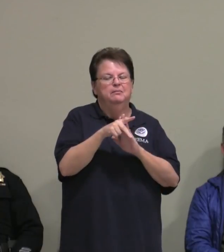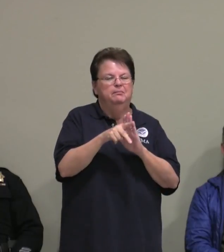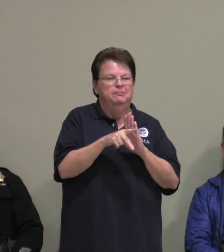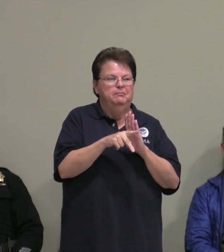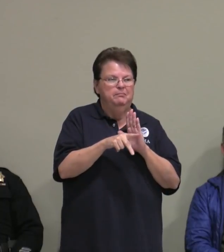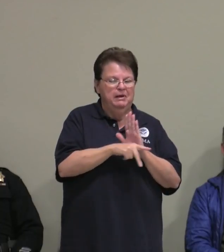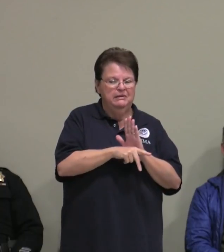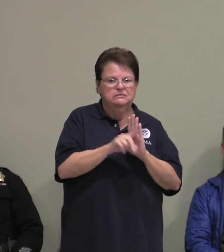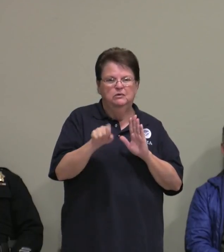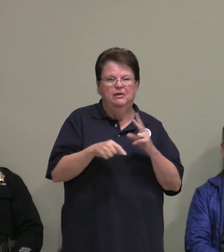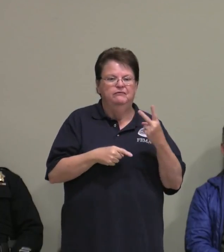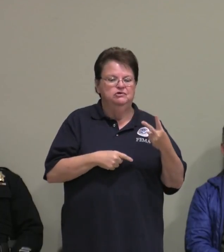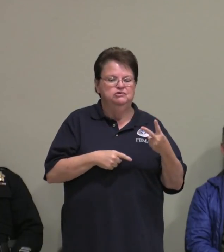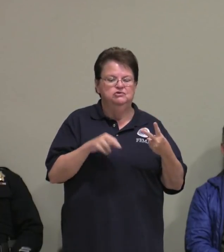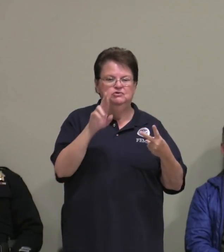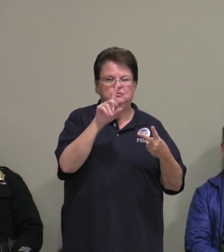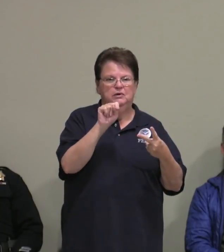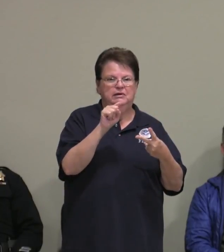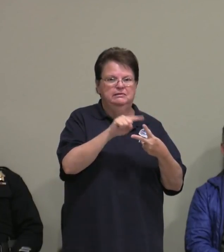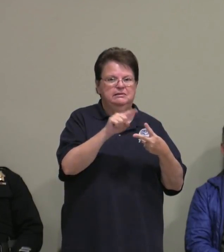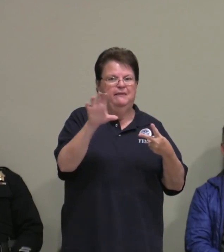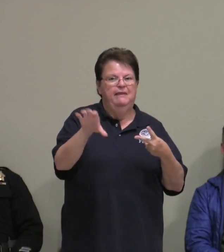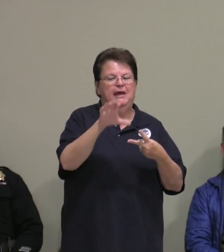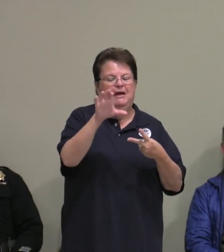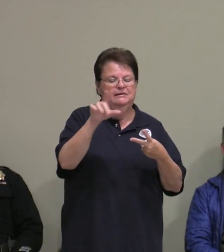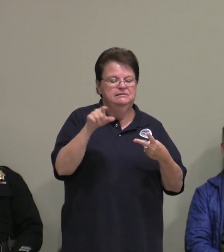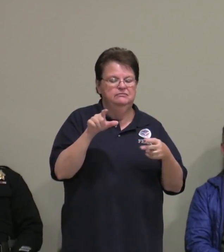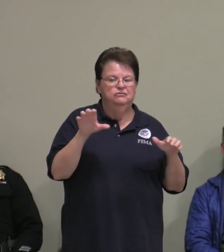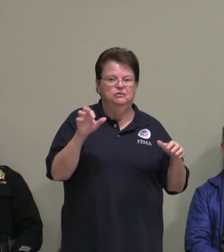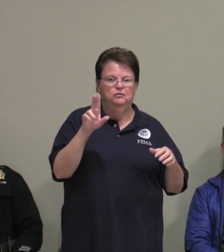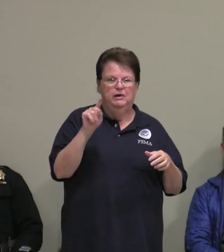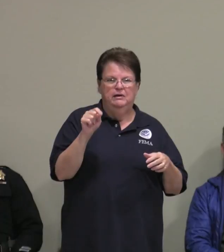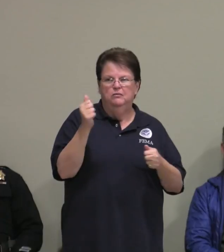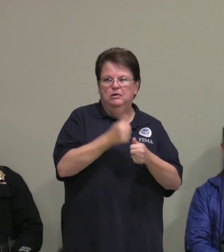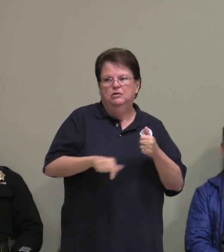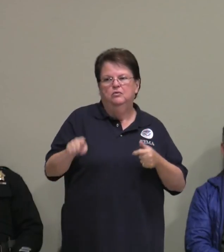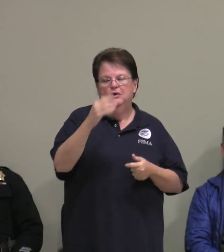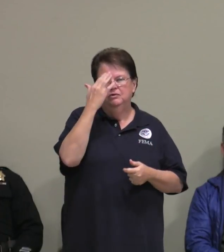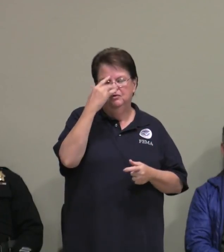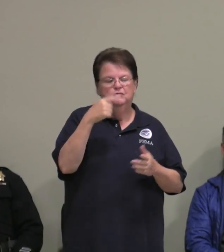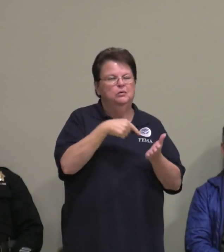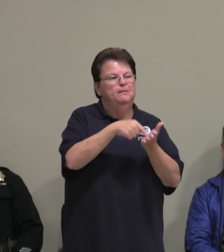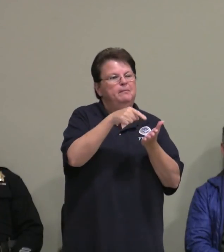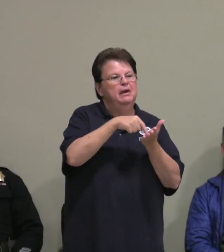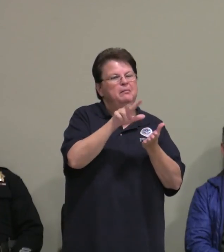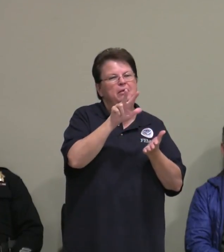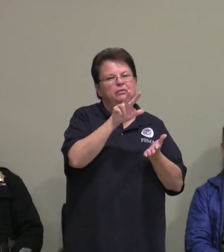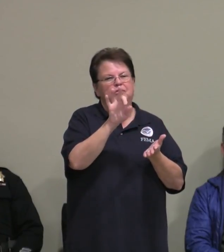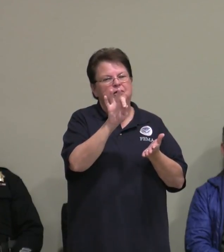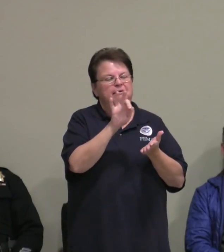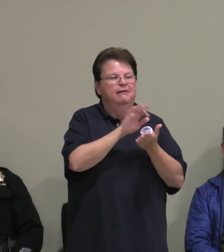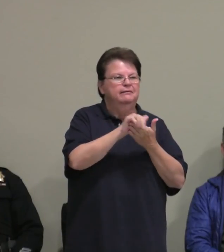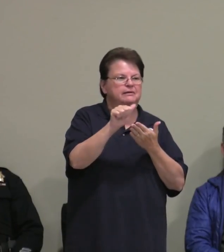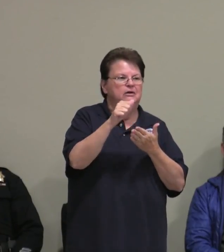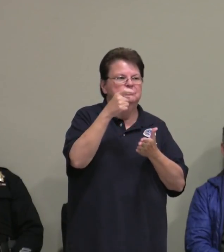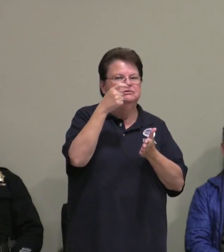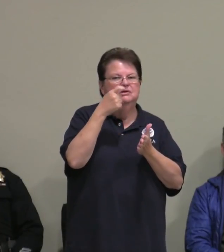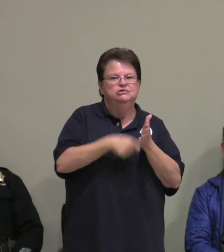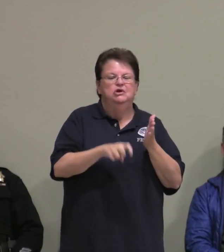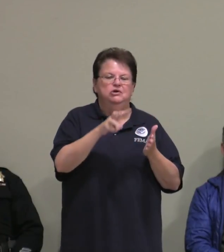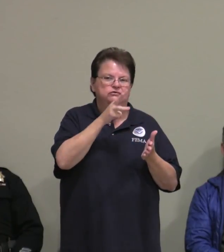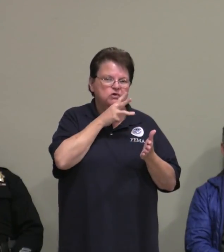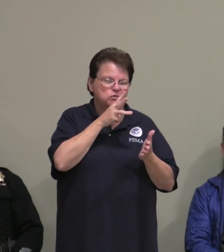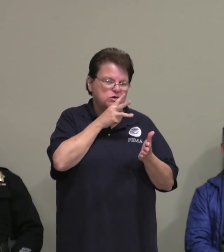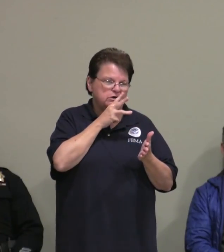have two billing rates. We have the active rate that everybody is familiar with. You pay about $39 and then charge for the